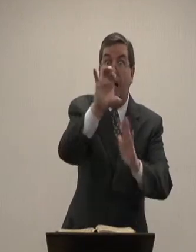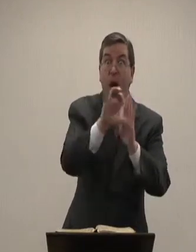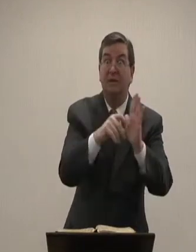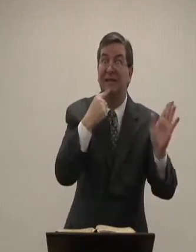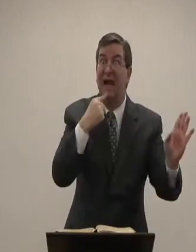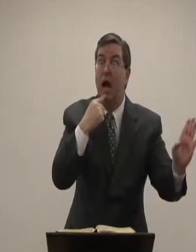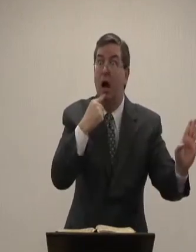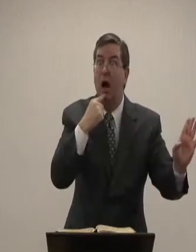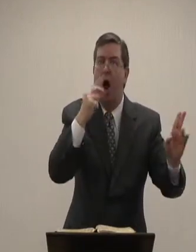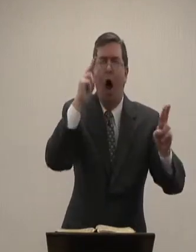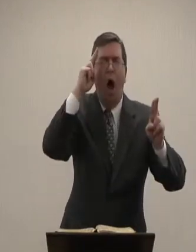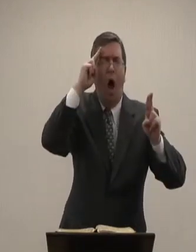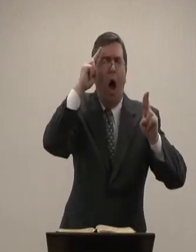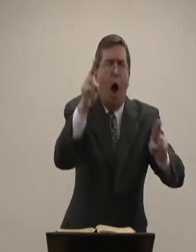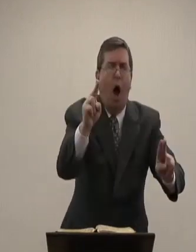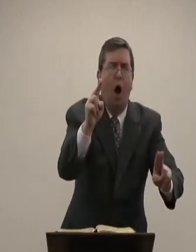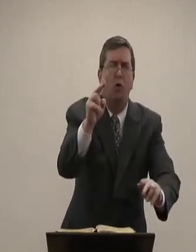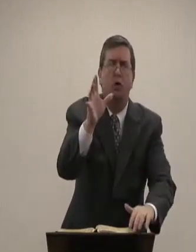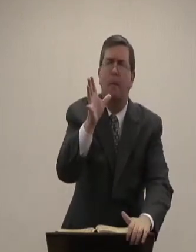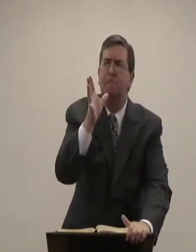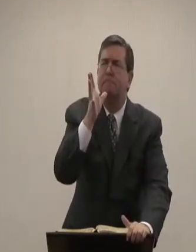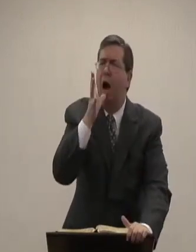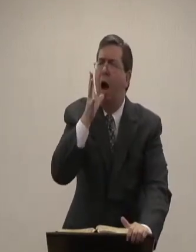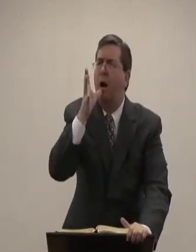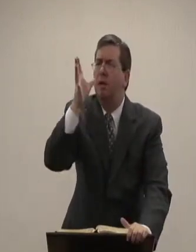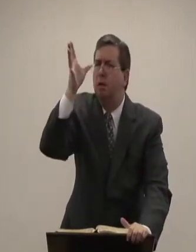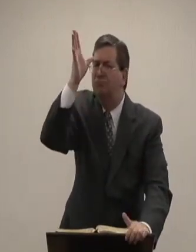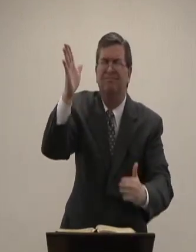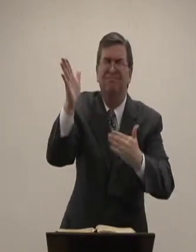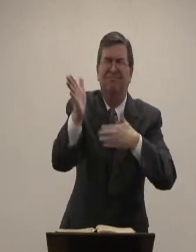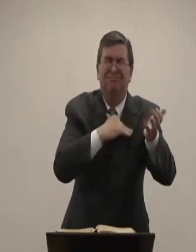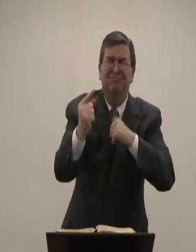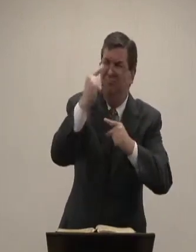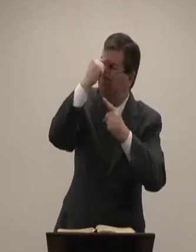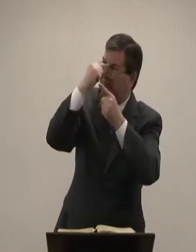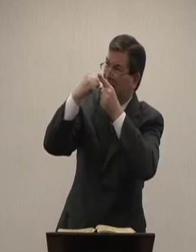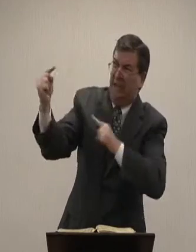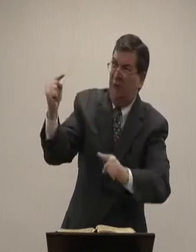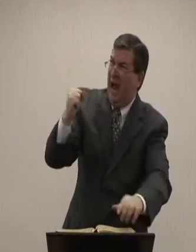It says honor your mother and father. You must honor your parents.